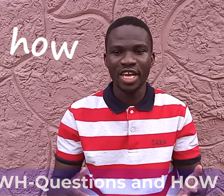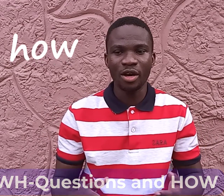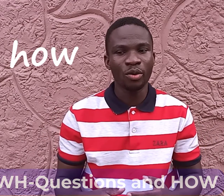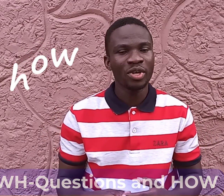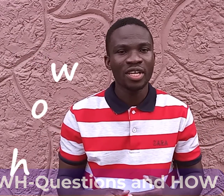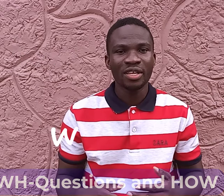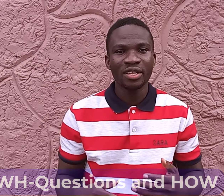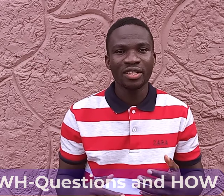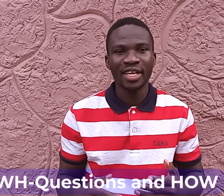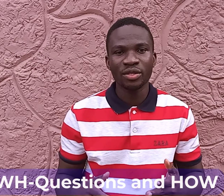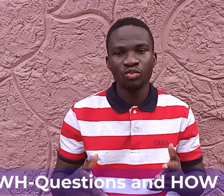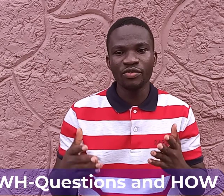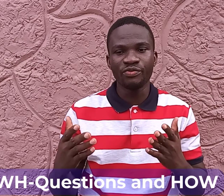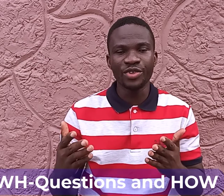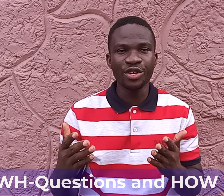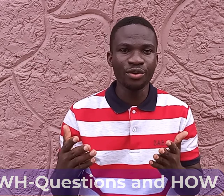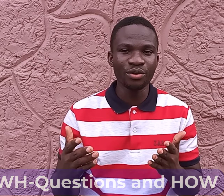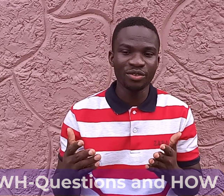Now let's review